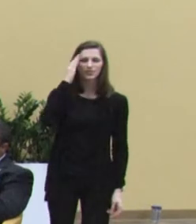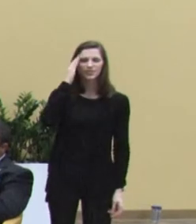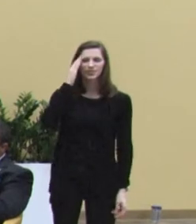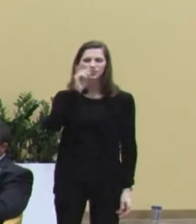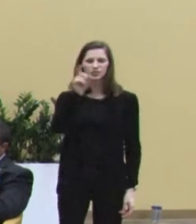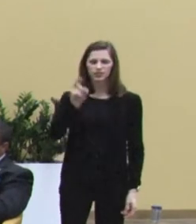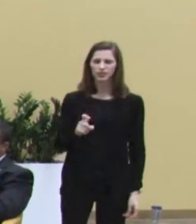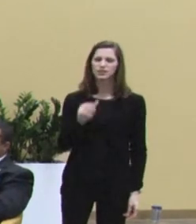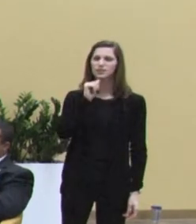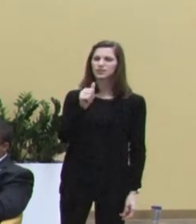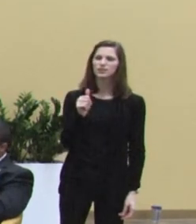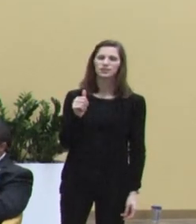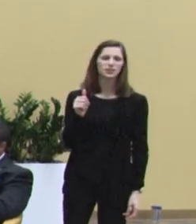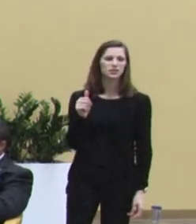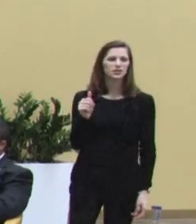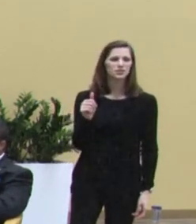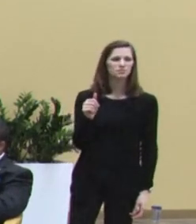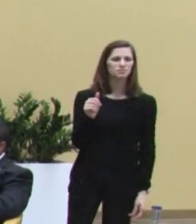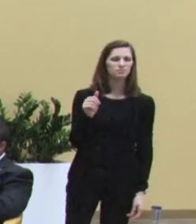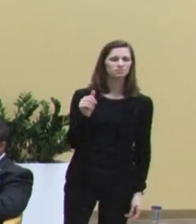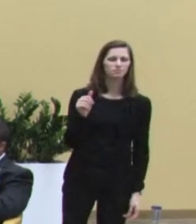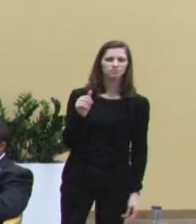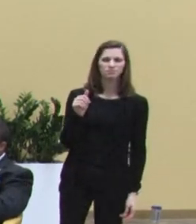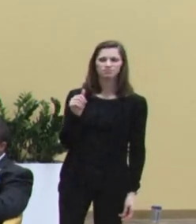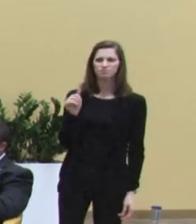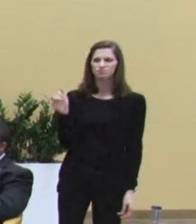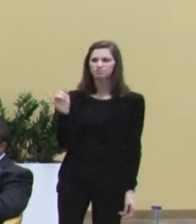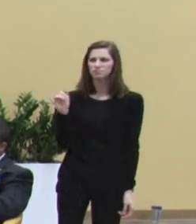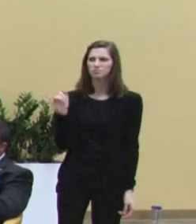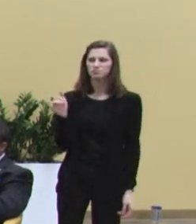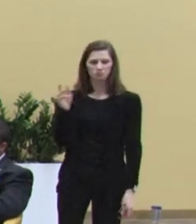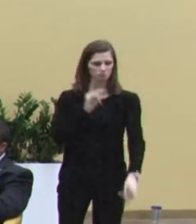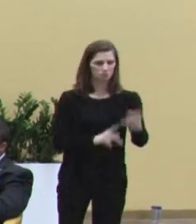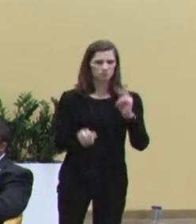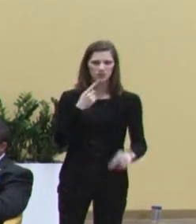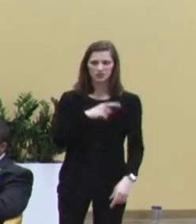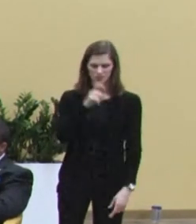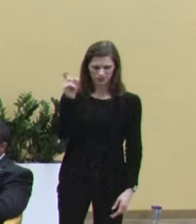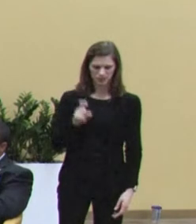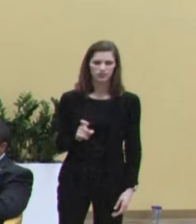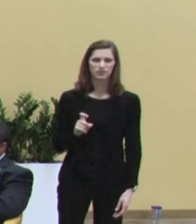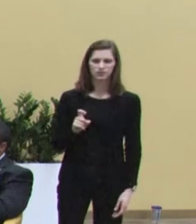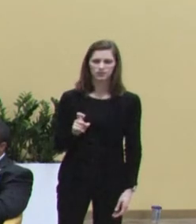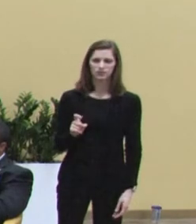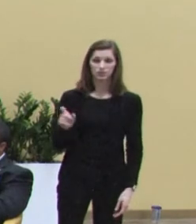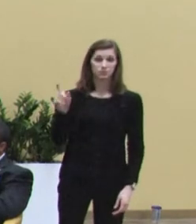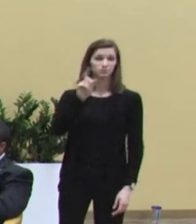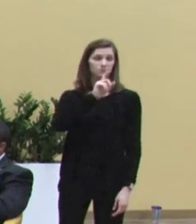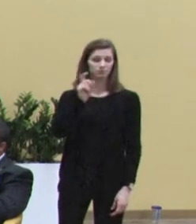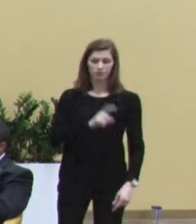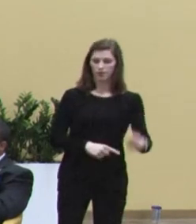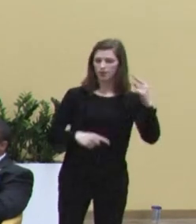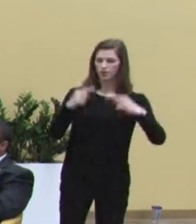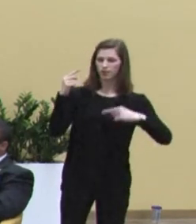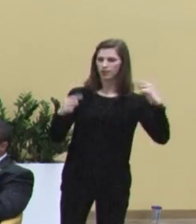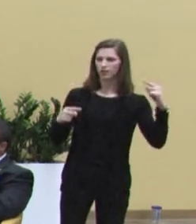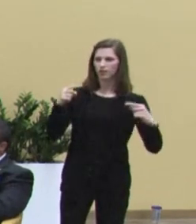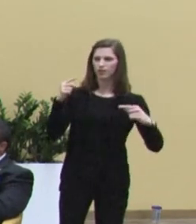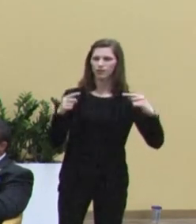told it is. Texas is very much a dynamic marketplace that is made up of